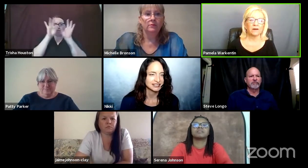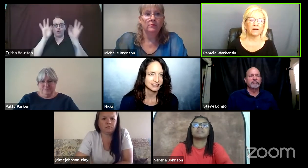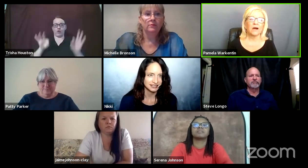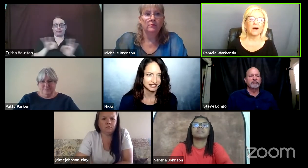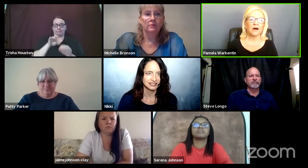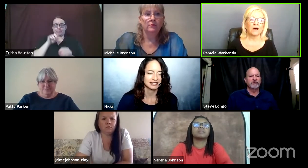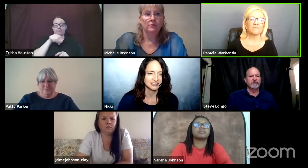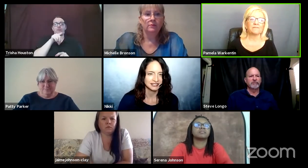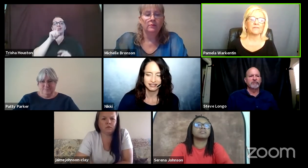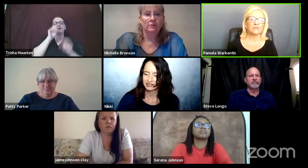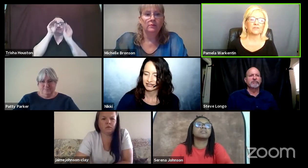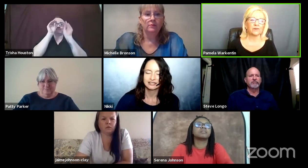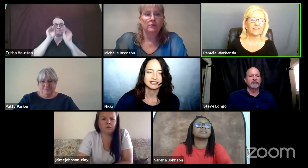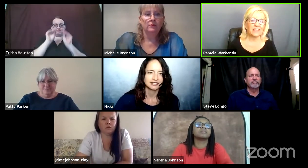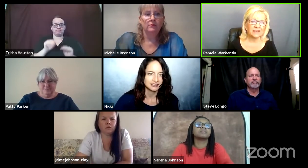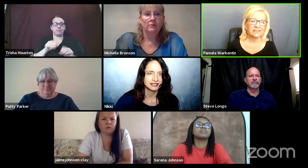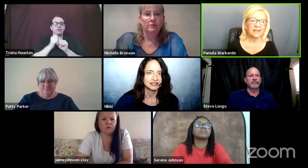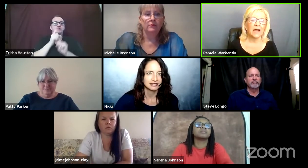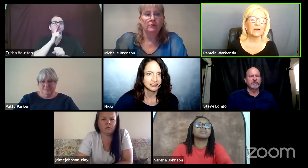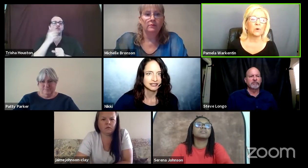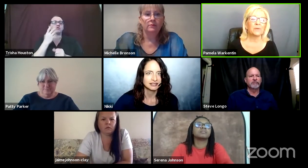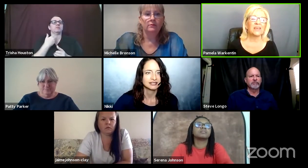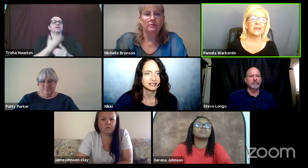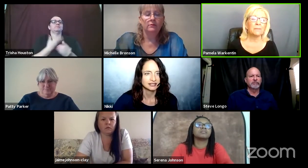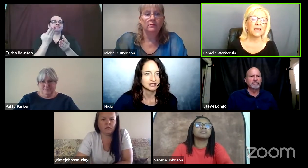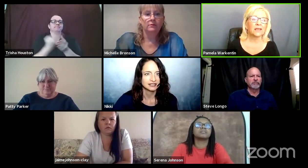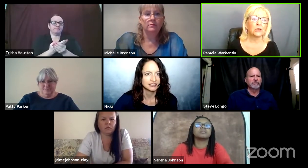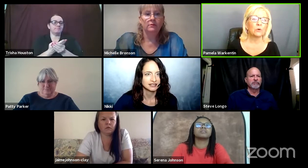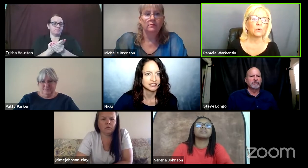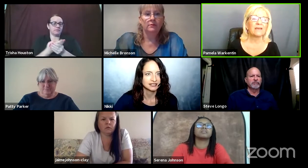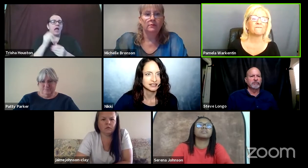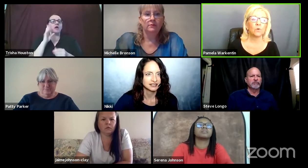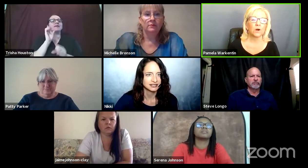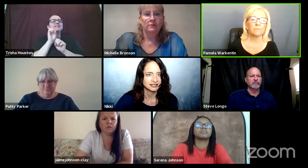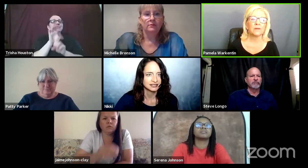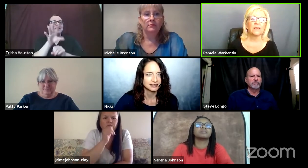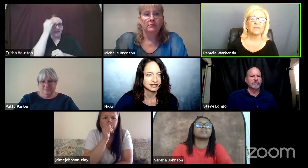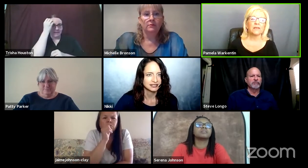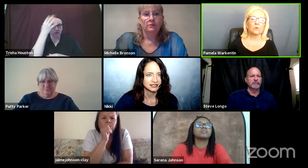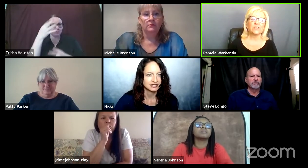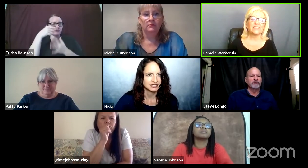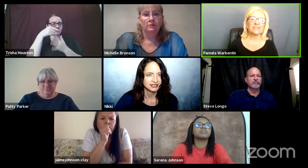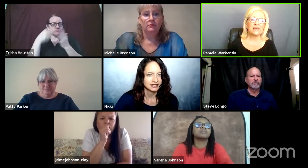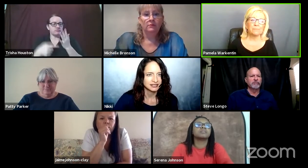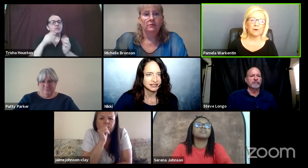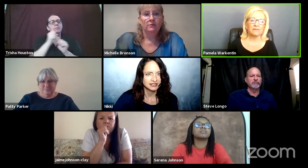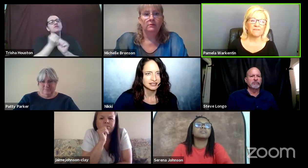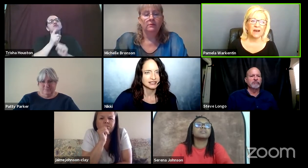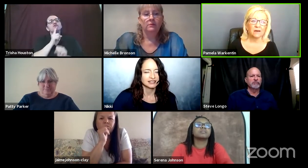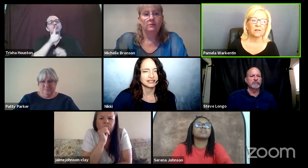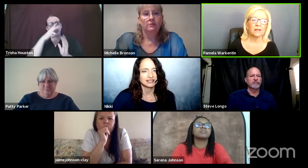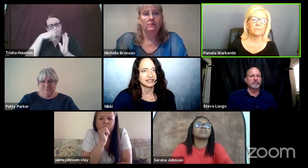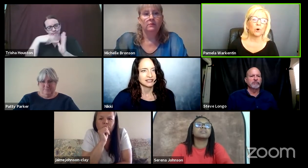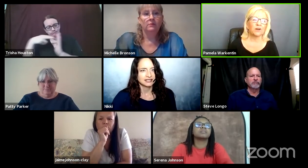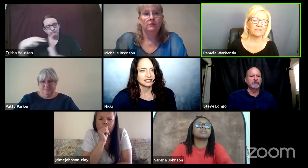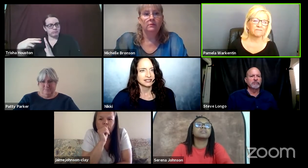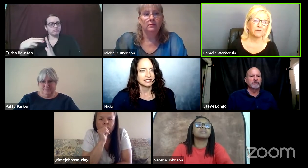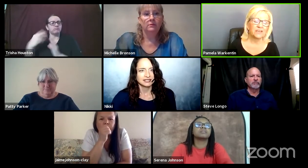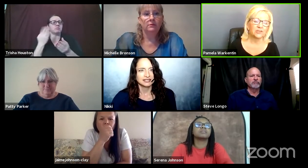aware of certain things, and I will be emailing you a form that you will need to keep on file, important information